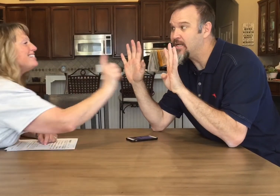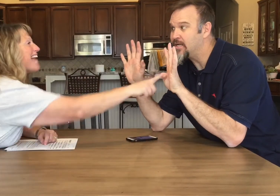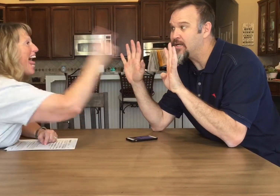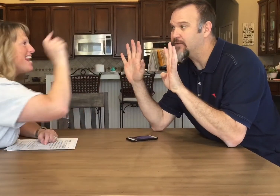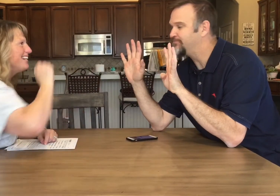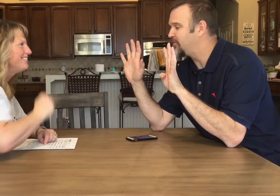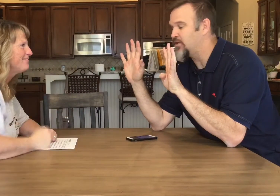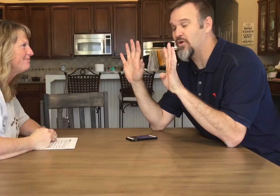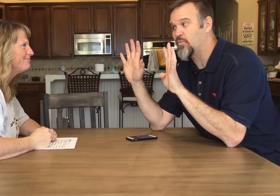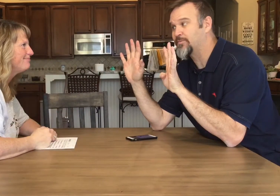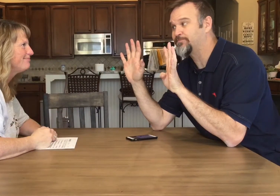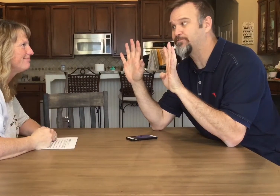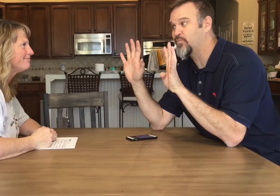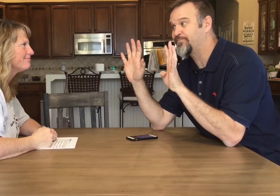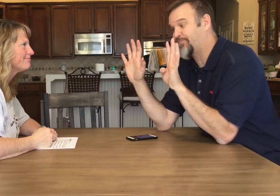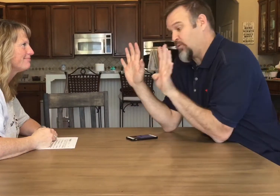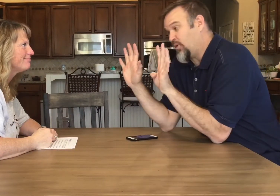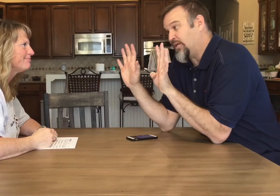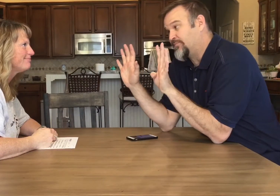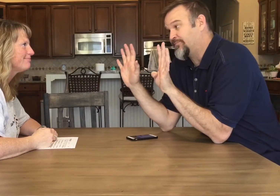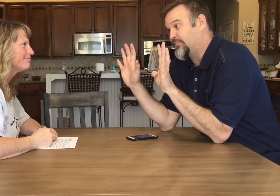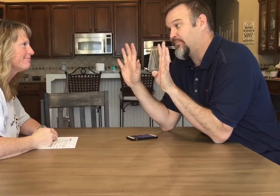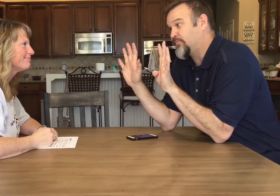6, 7, 8, 9, 10. Nope. Take away 1. What is it?